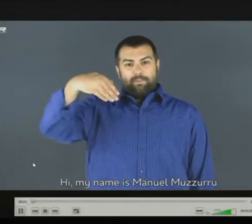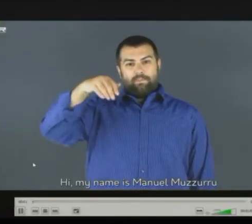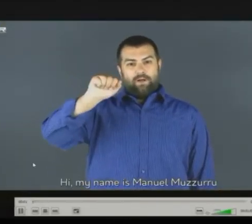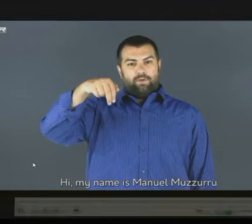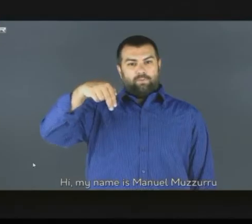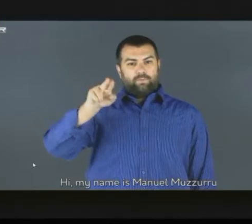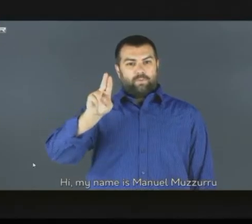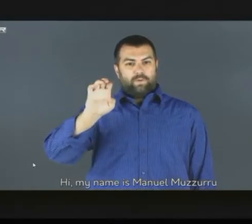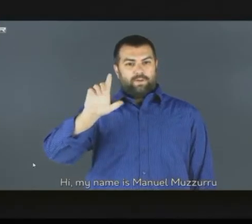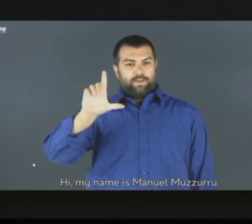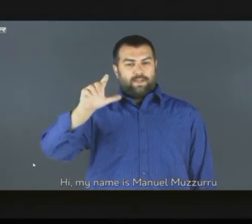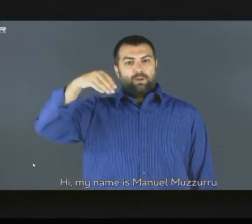but with subtitles.